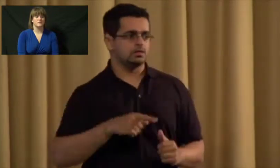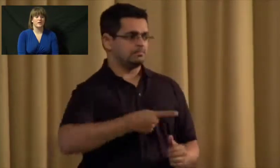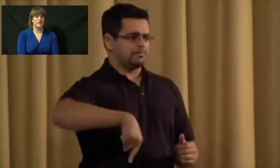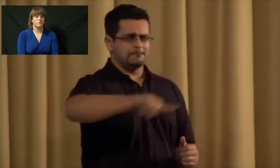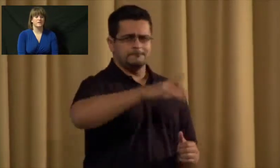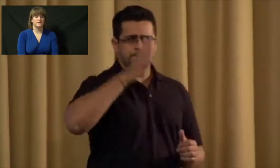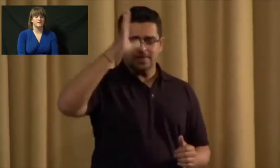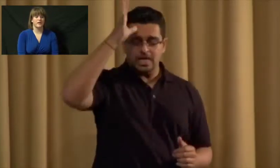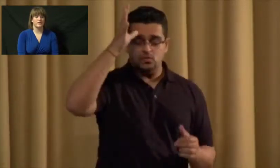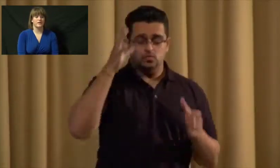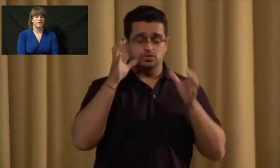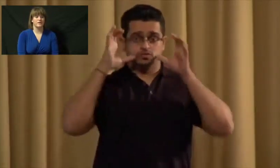signing and working together.